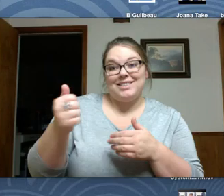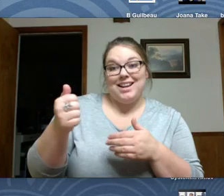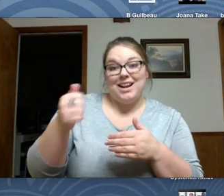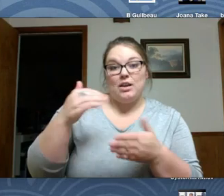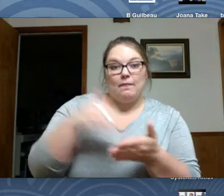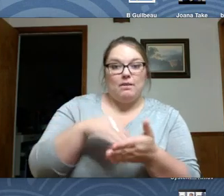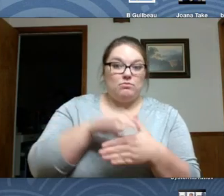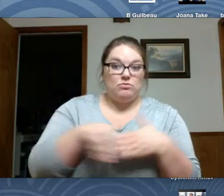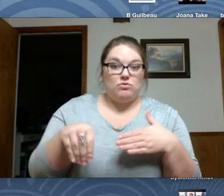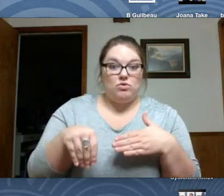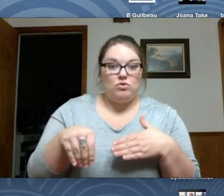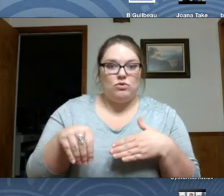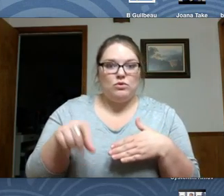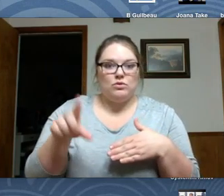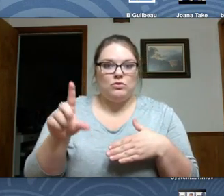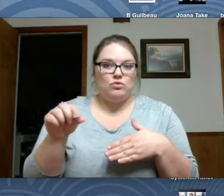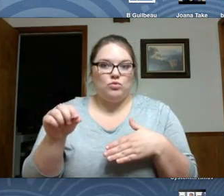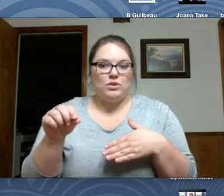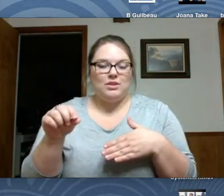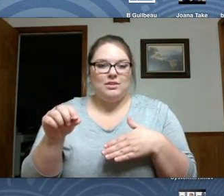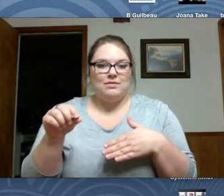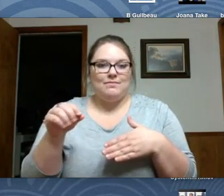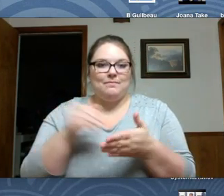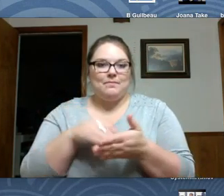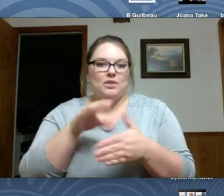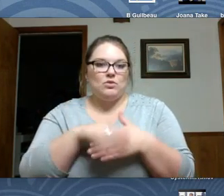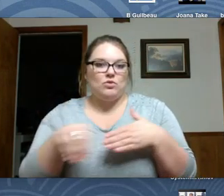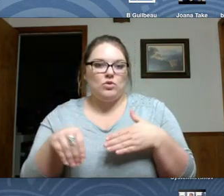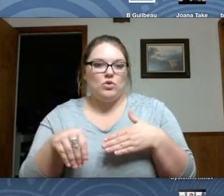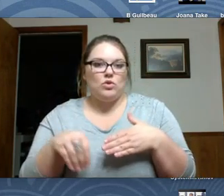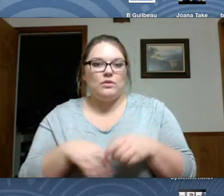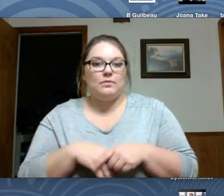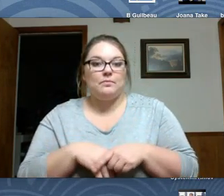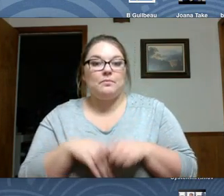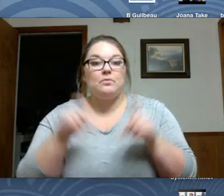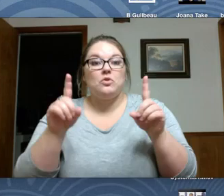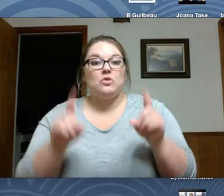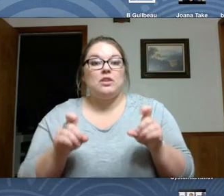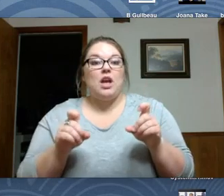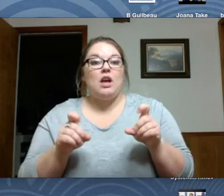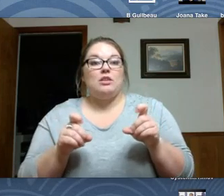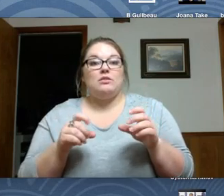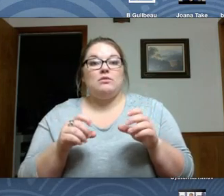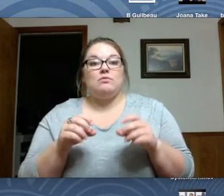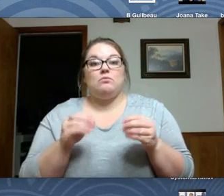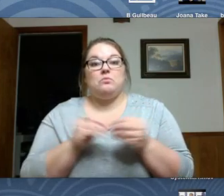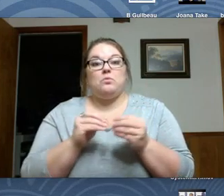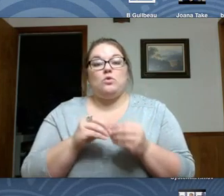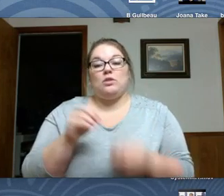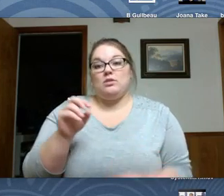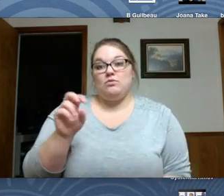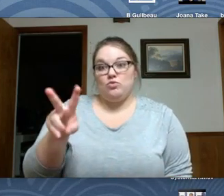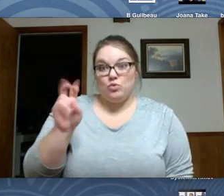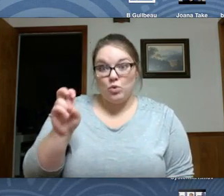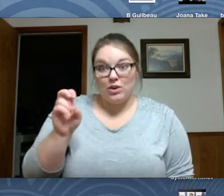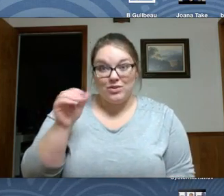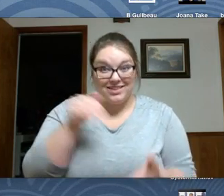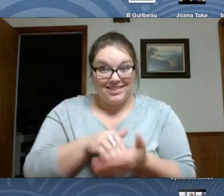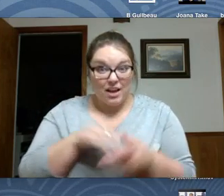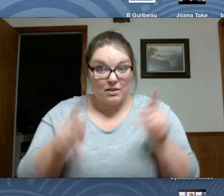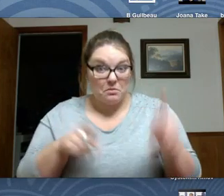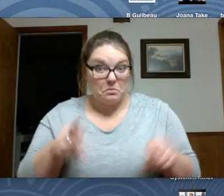scanner could test more than 200,000 people a year. He says that means the cost